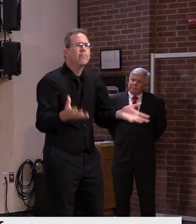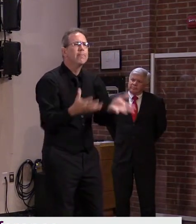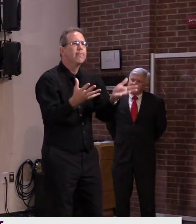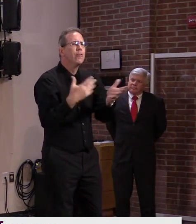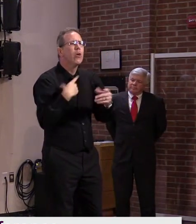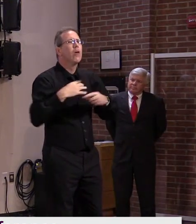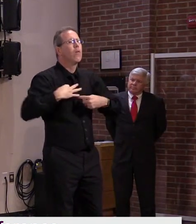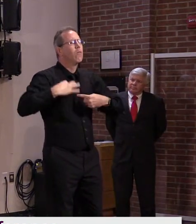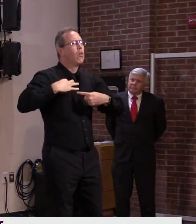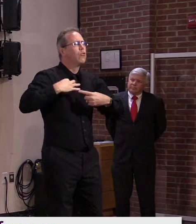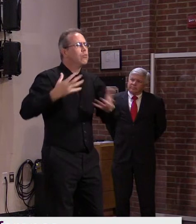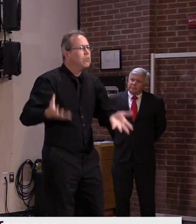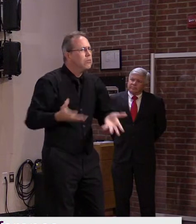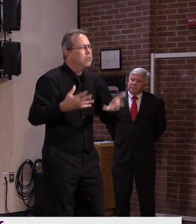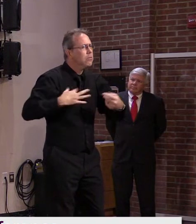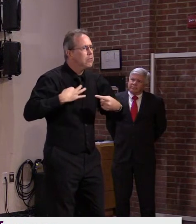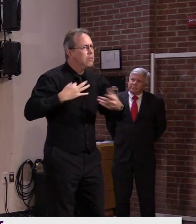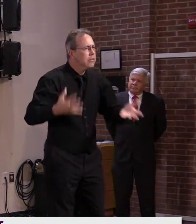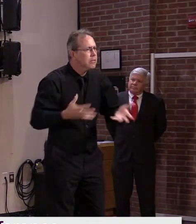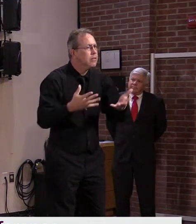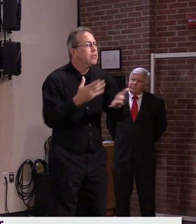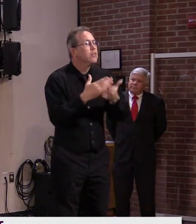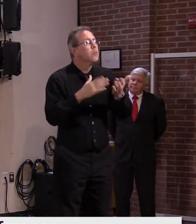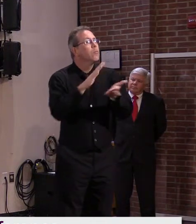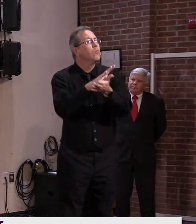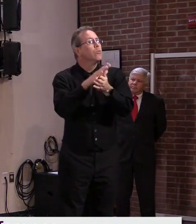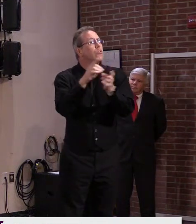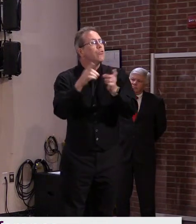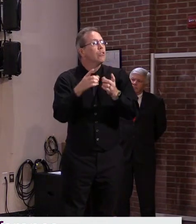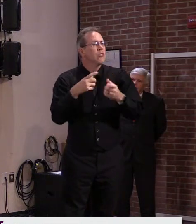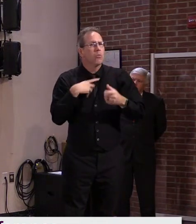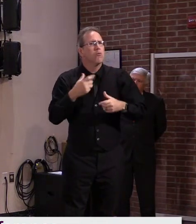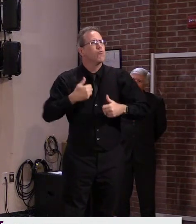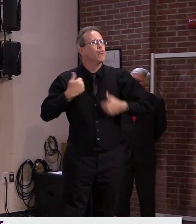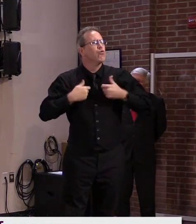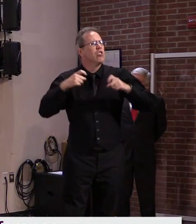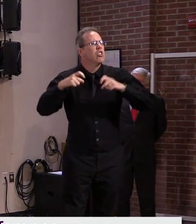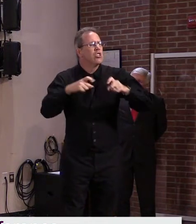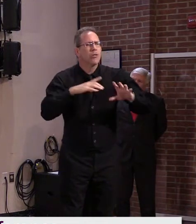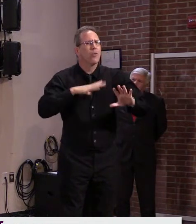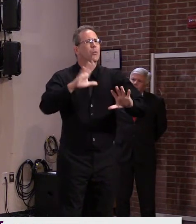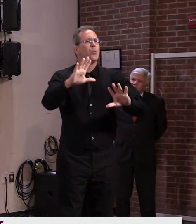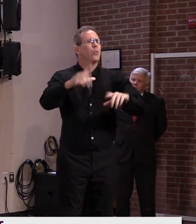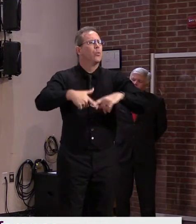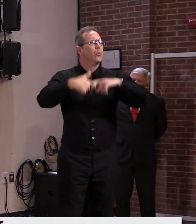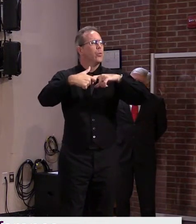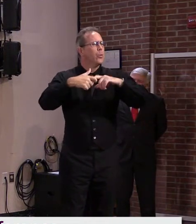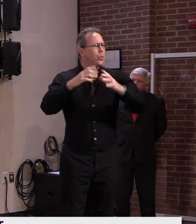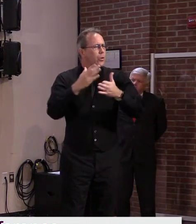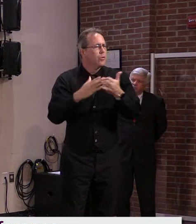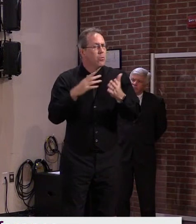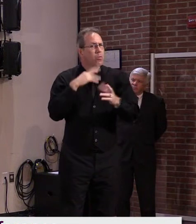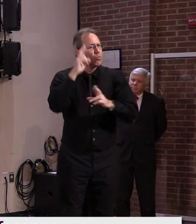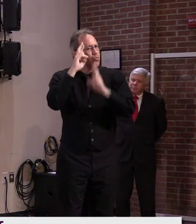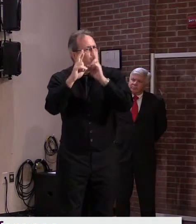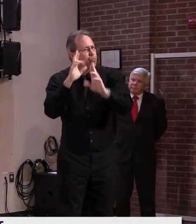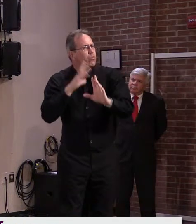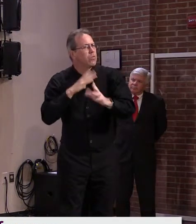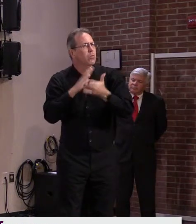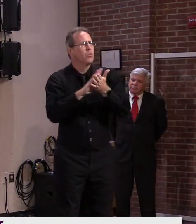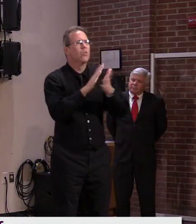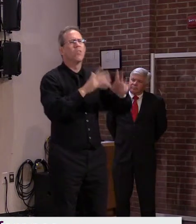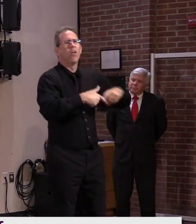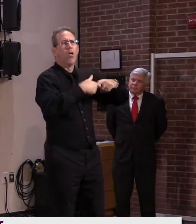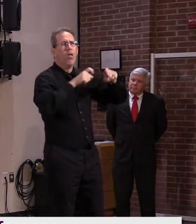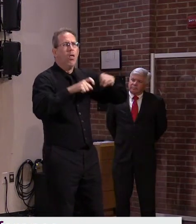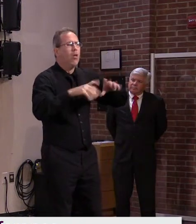surveillance testing, others wanted to move forward. Our districts have varying levels of capacity to address these issues. But I